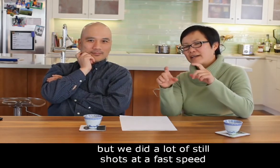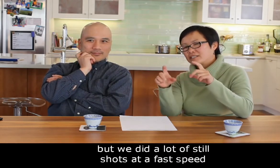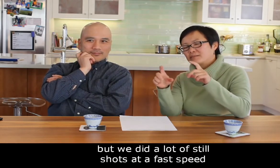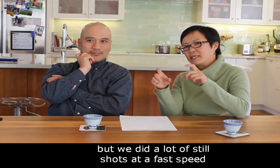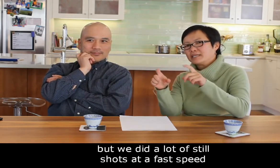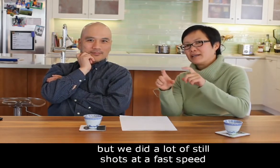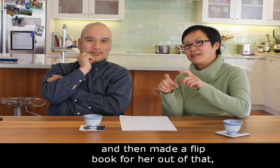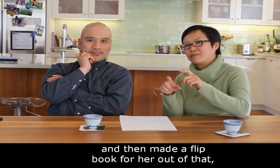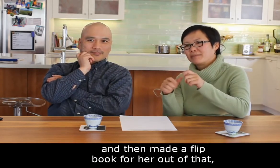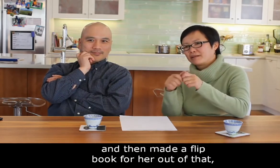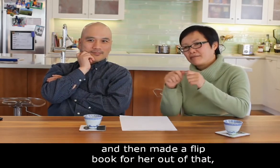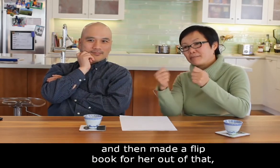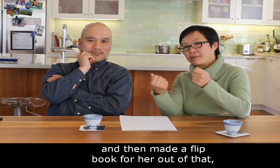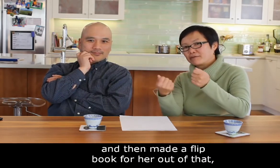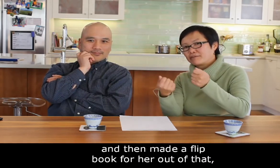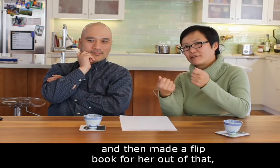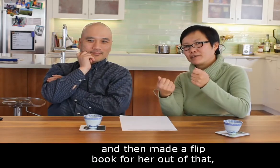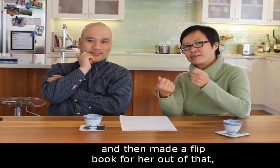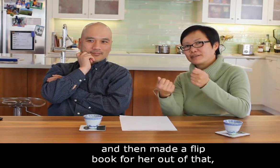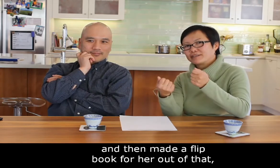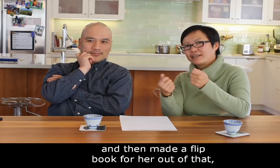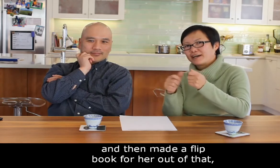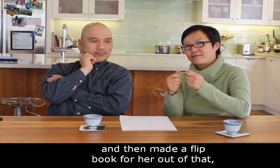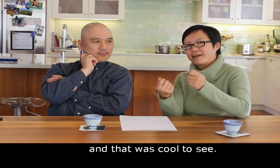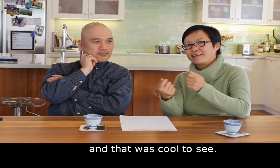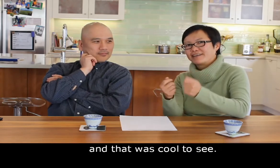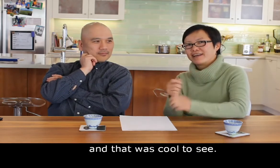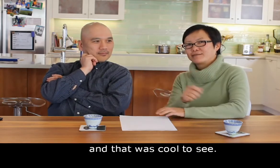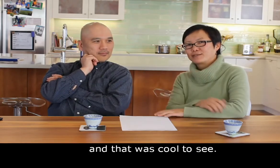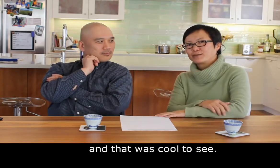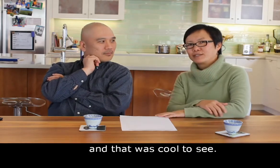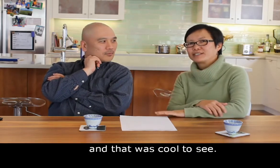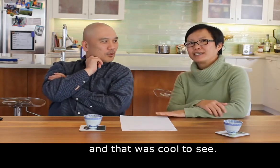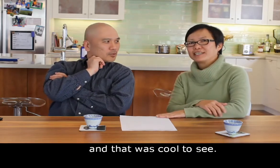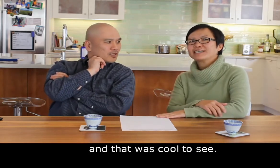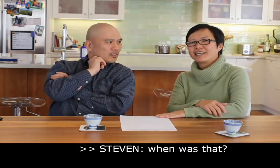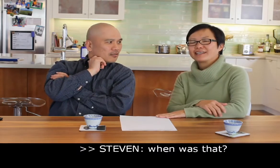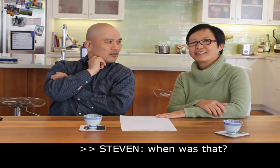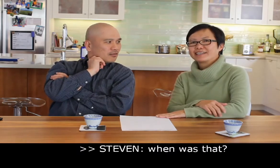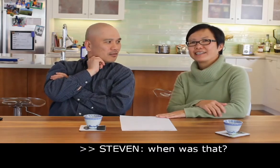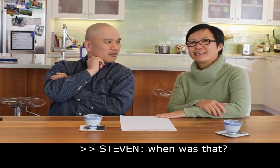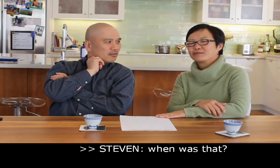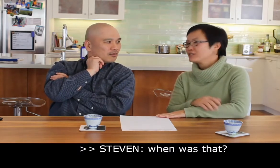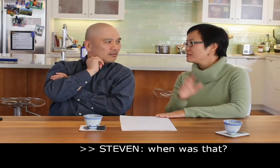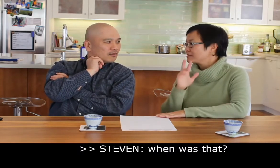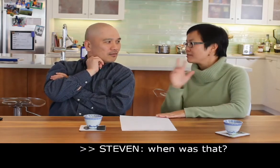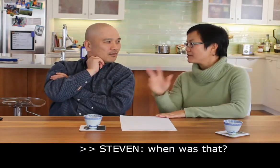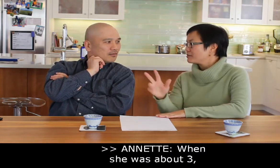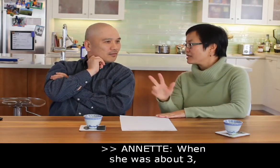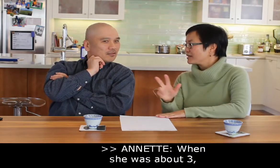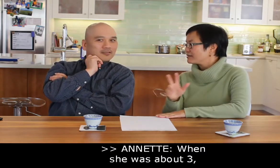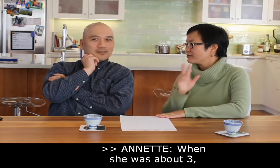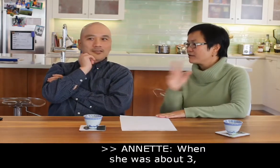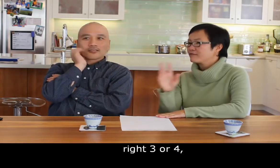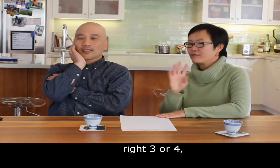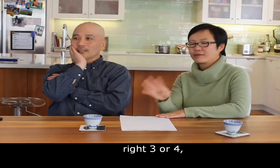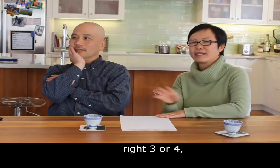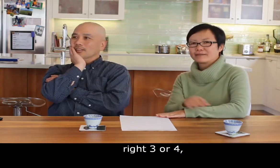fast speed, and then we made a flip book for her out of that, and that was cool to see. Yeah, when she was about 3, right? 3 or 4. Yeah. I don't